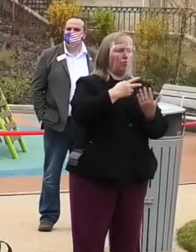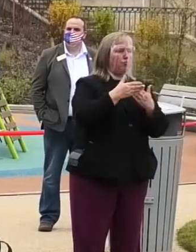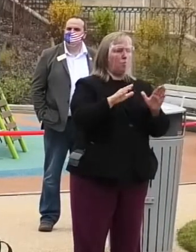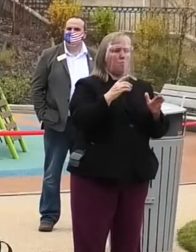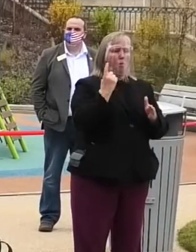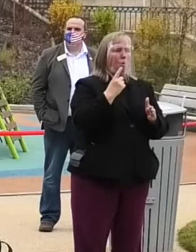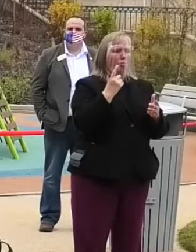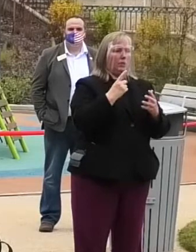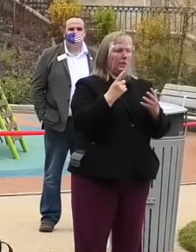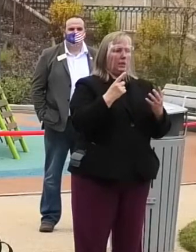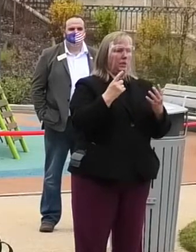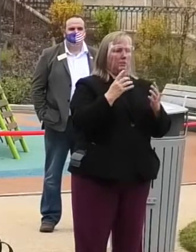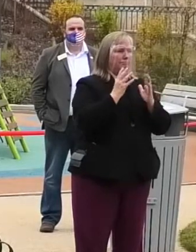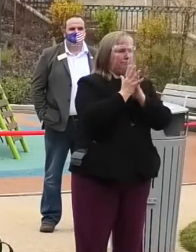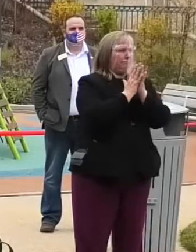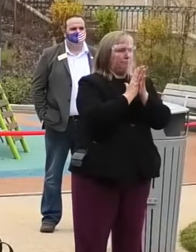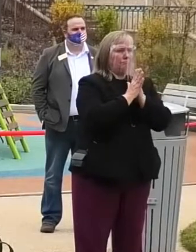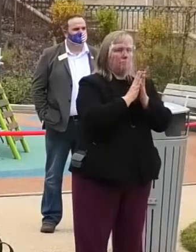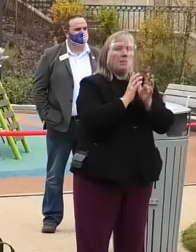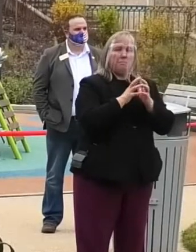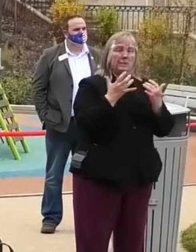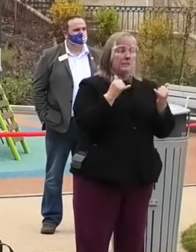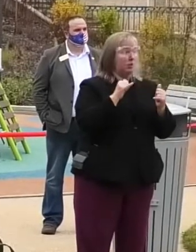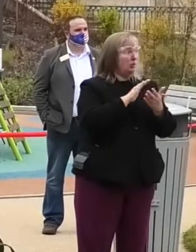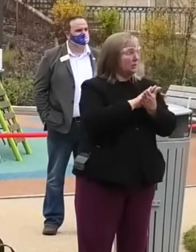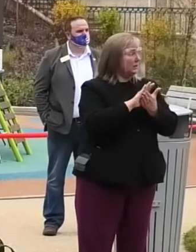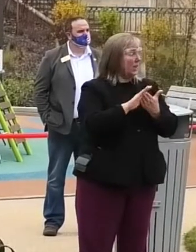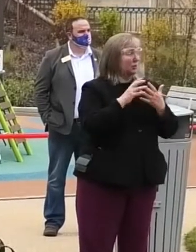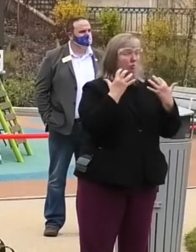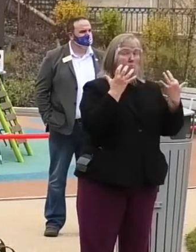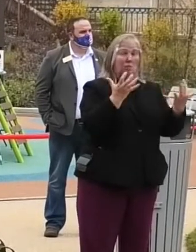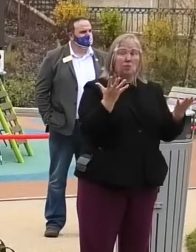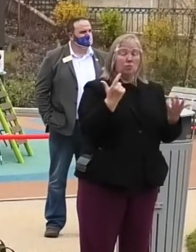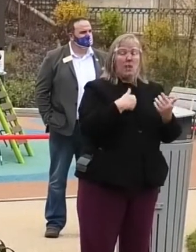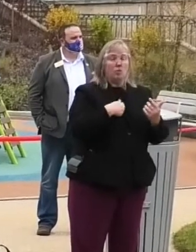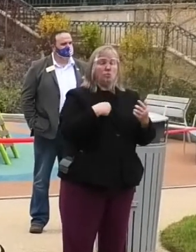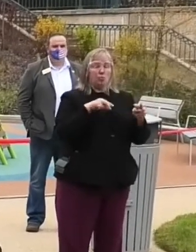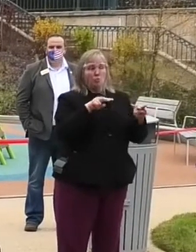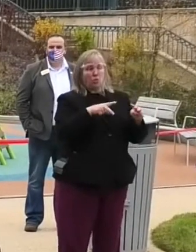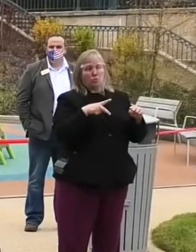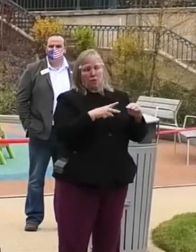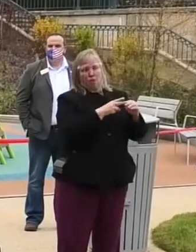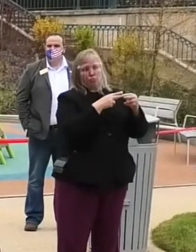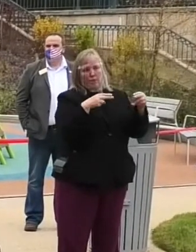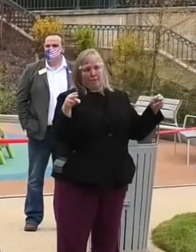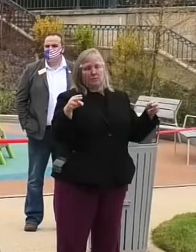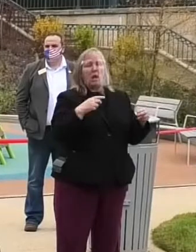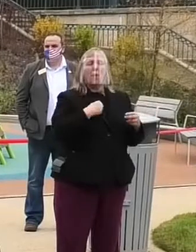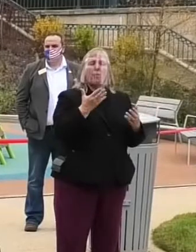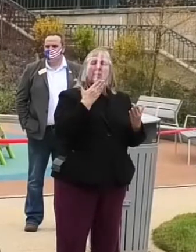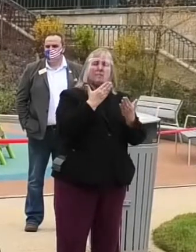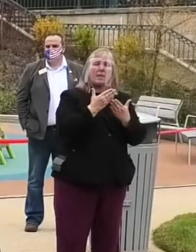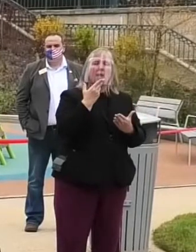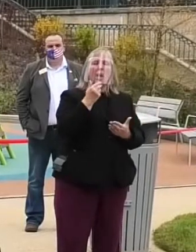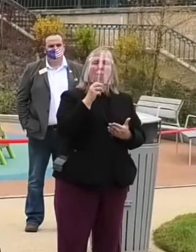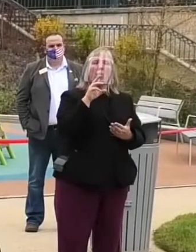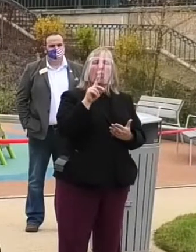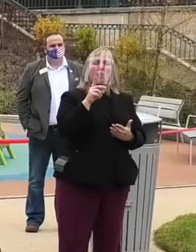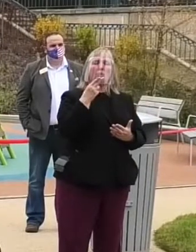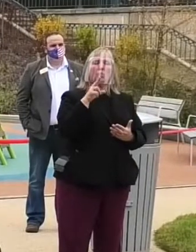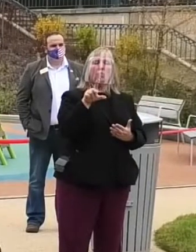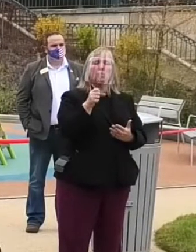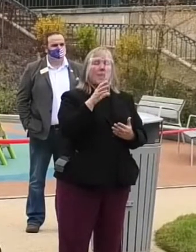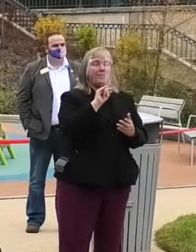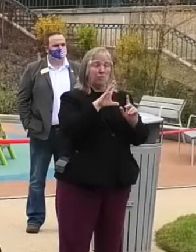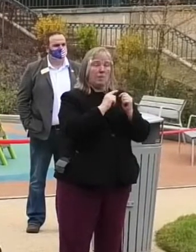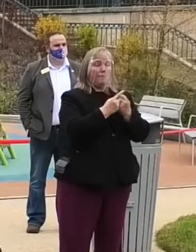crowd we have here today to actually cut the ribbon for Ms. Bailey. I want to thank Howard Hughes and their team for including